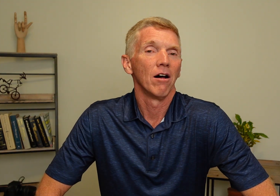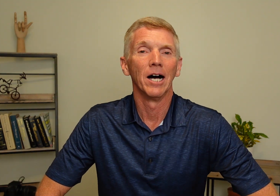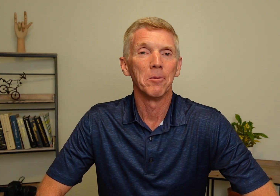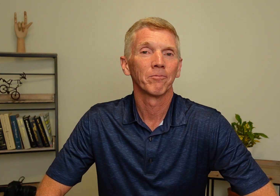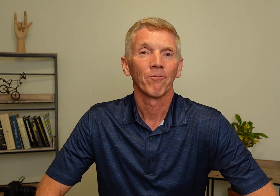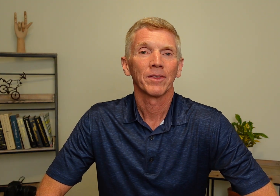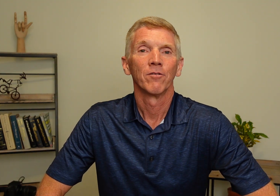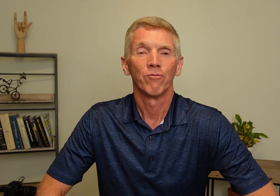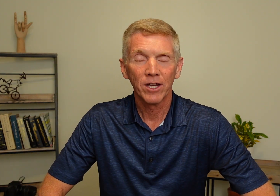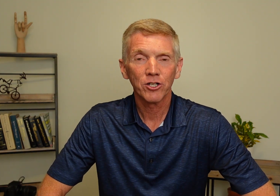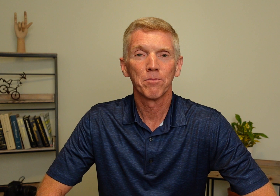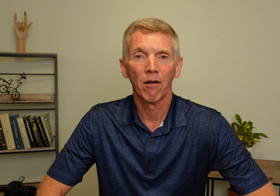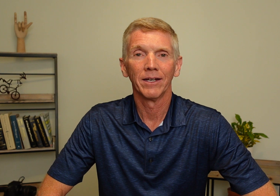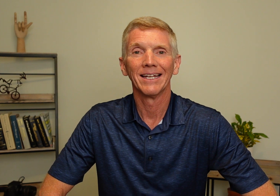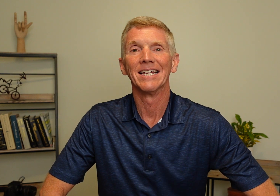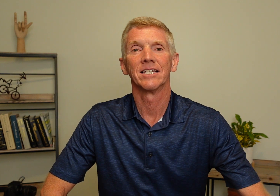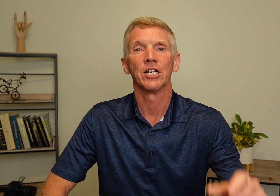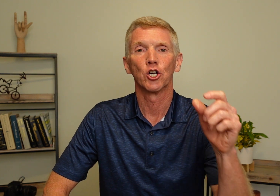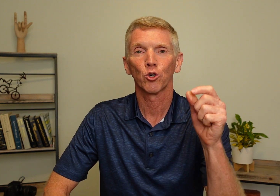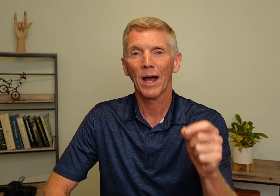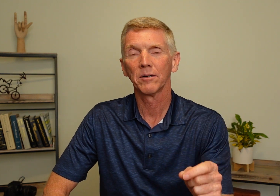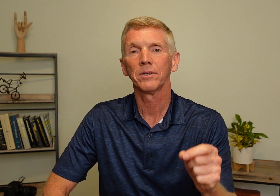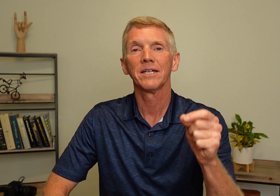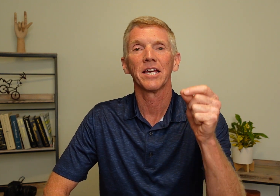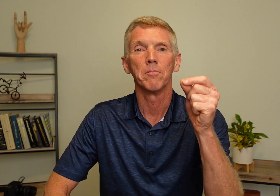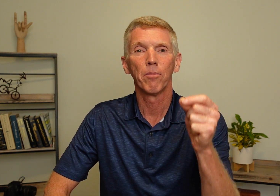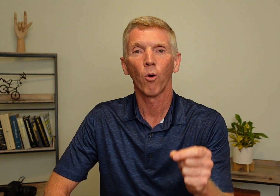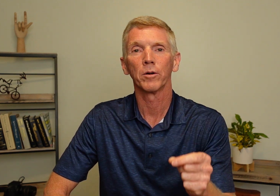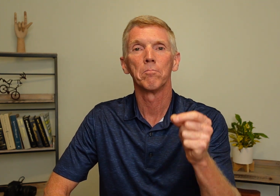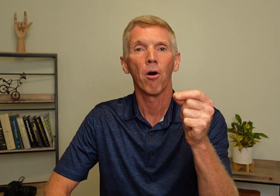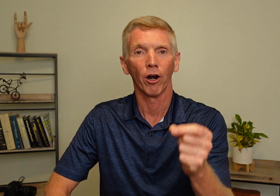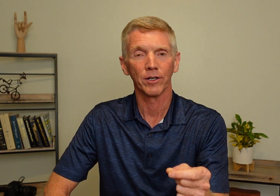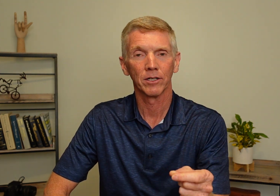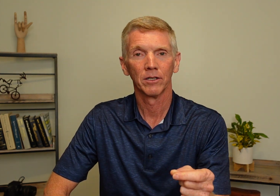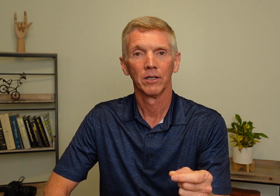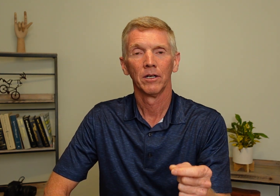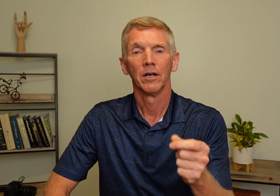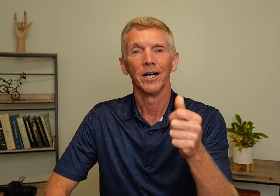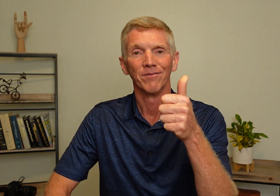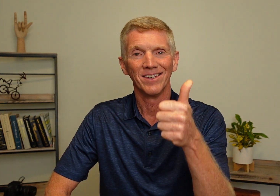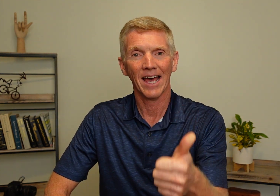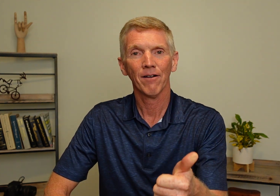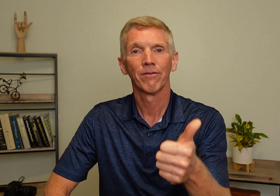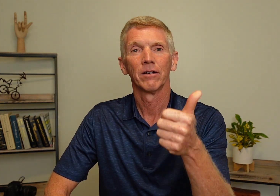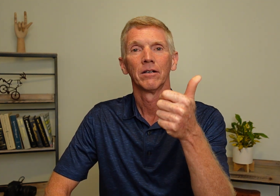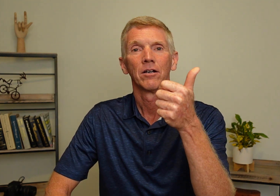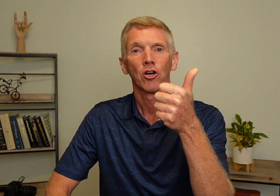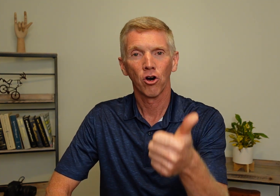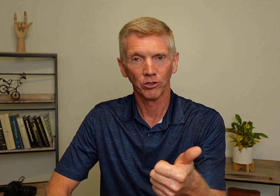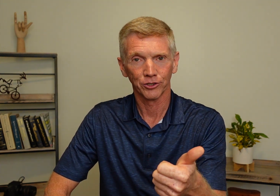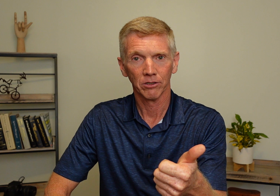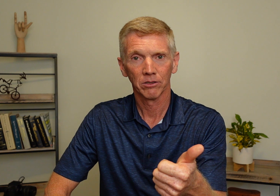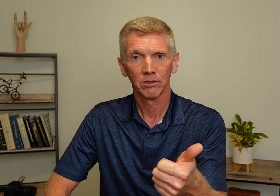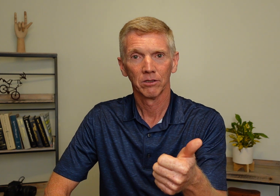up, fingerspelling is an incredibly important part of deaf culture,